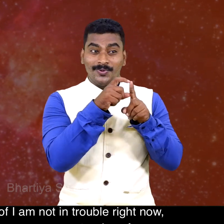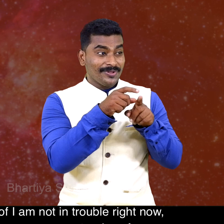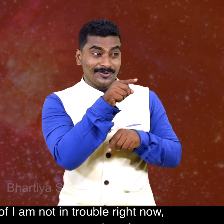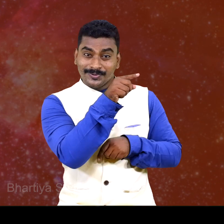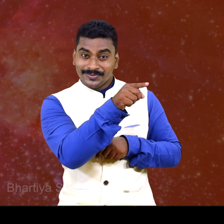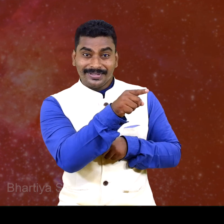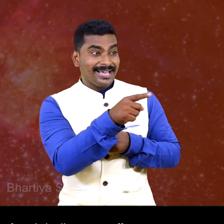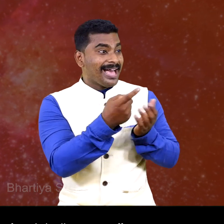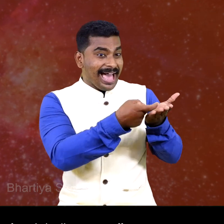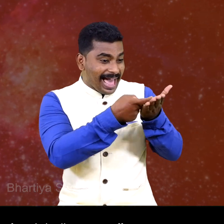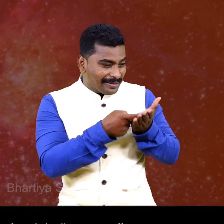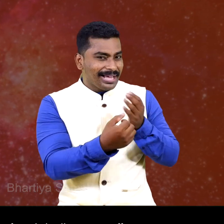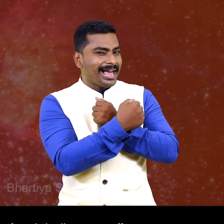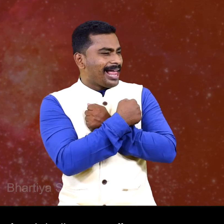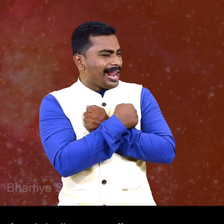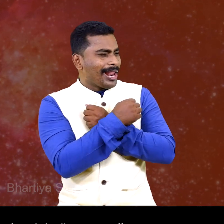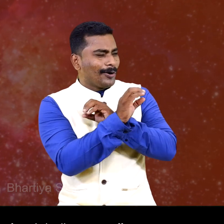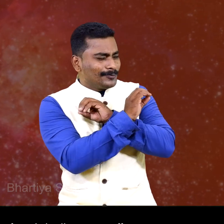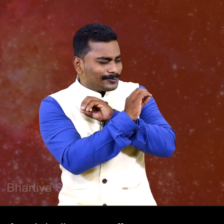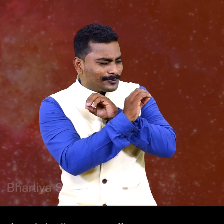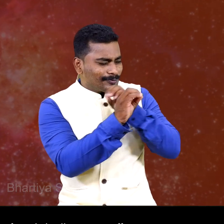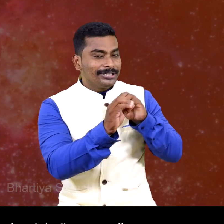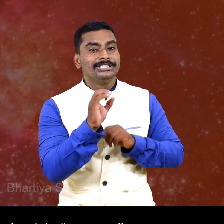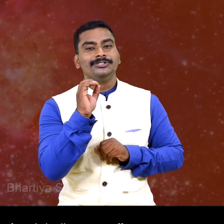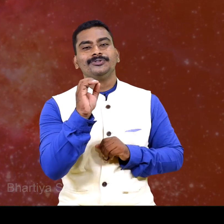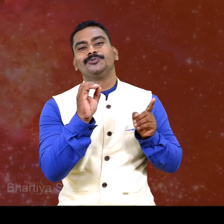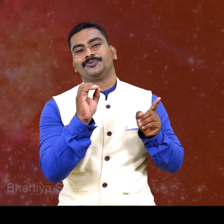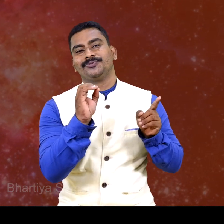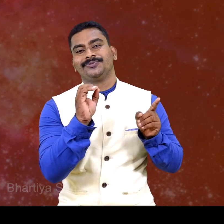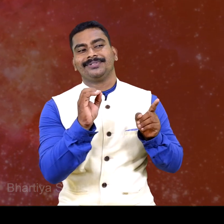me. Therefore, I decline your offer."